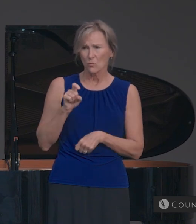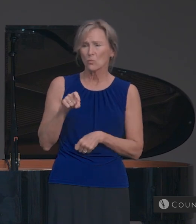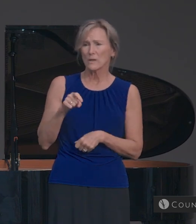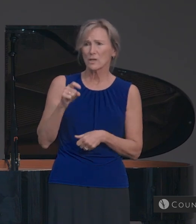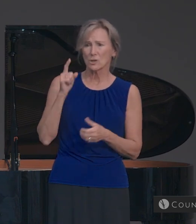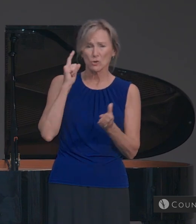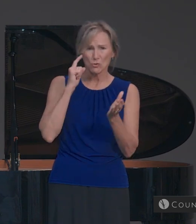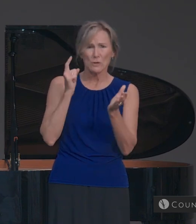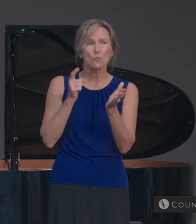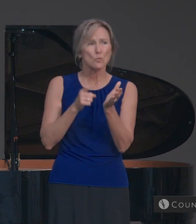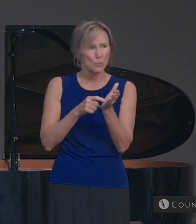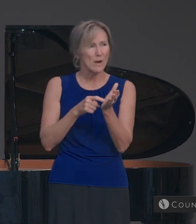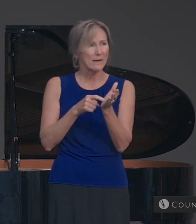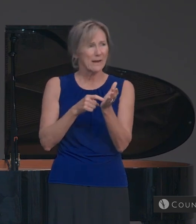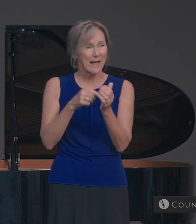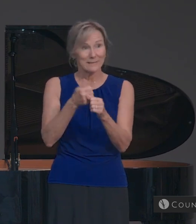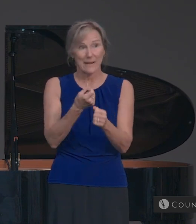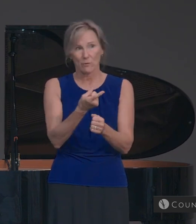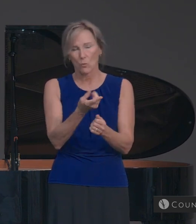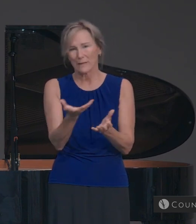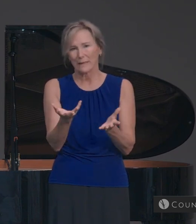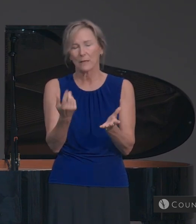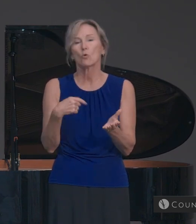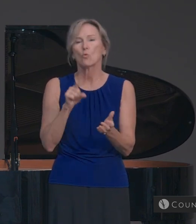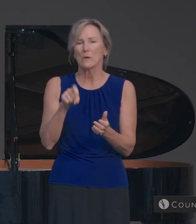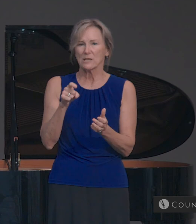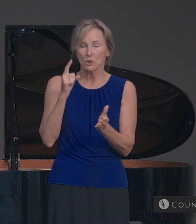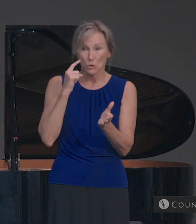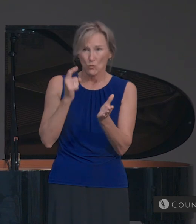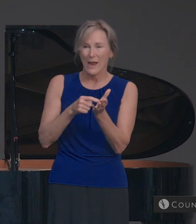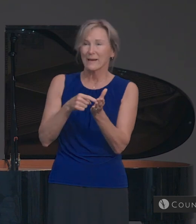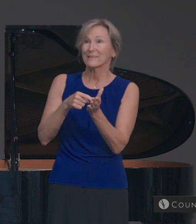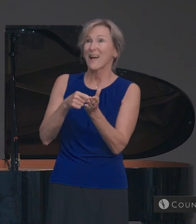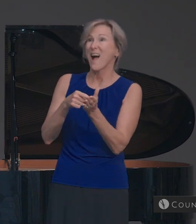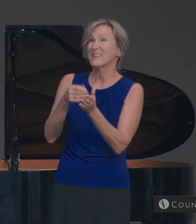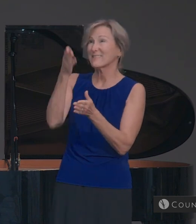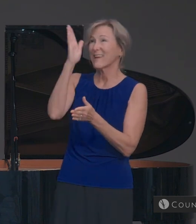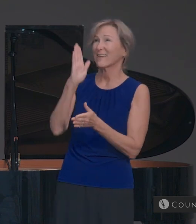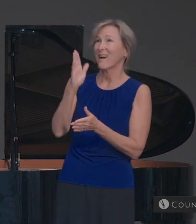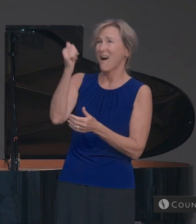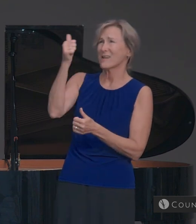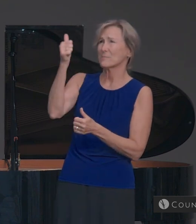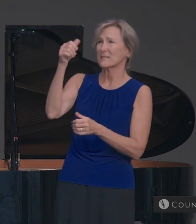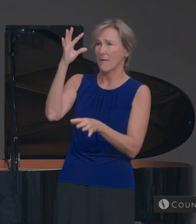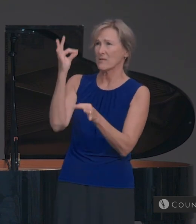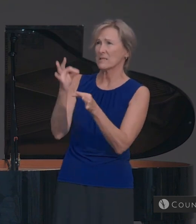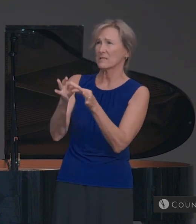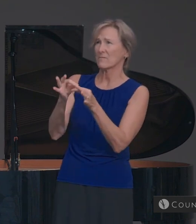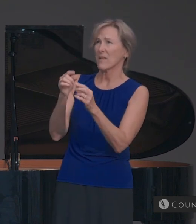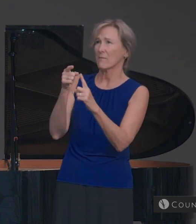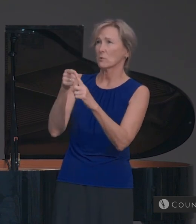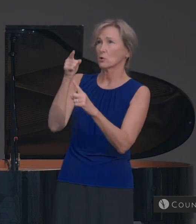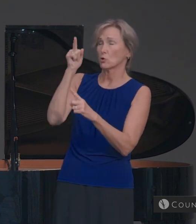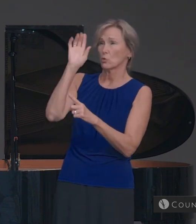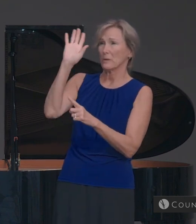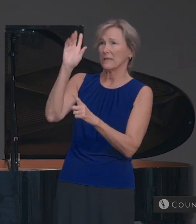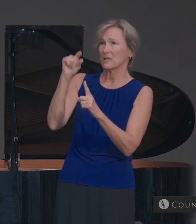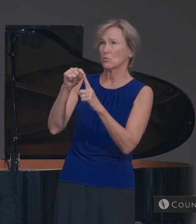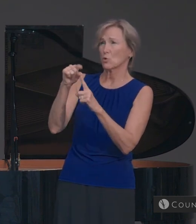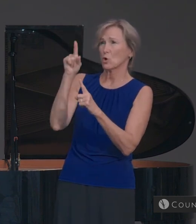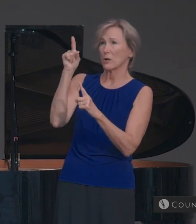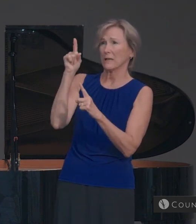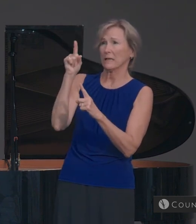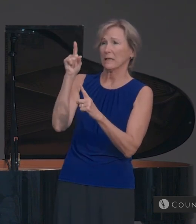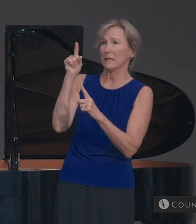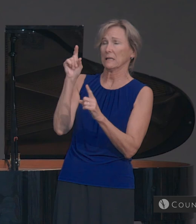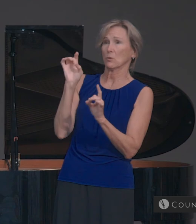We need to recognize, everyone in this room needs to recognize that God is faithful to his word and he is fearsome.